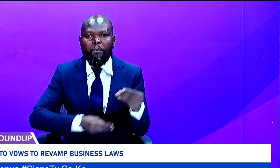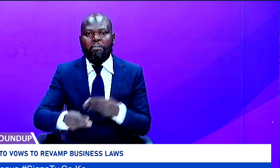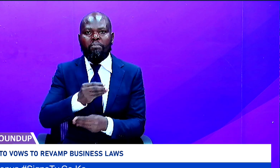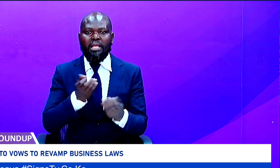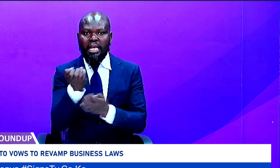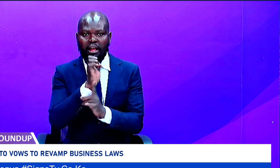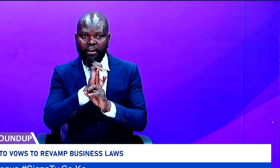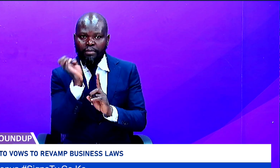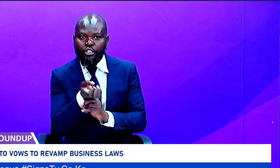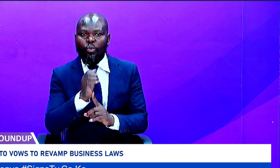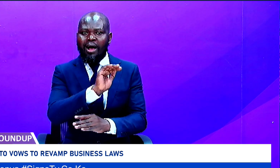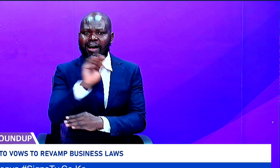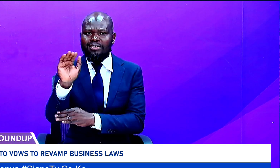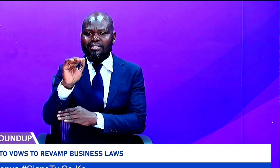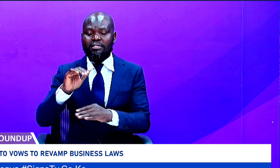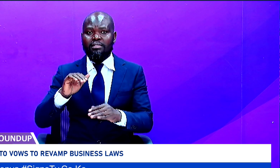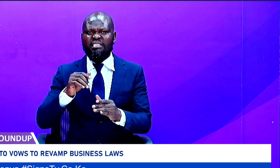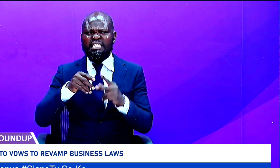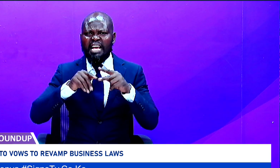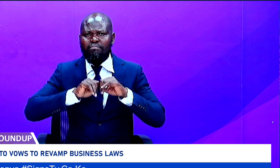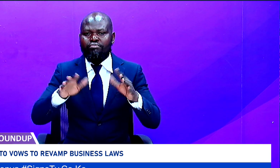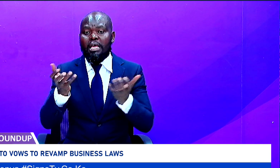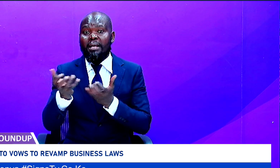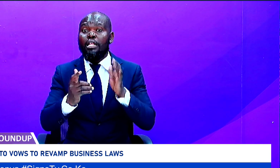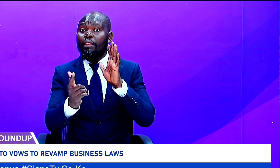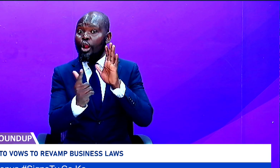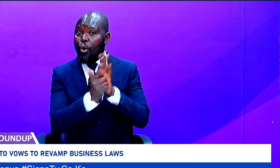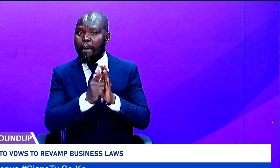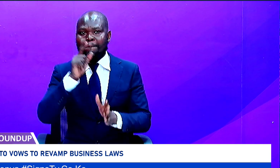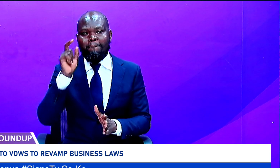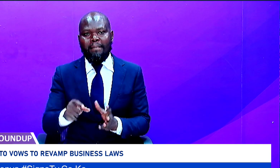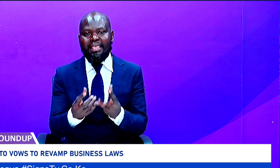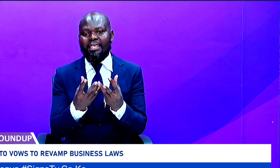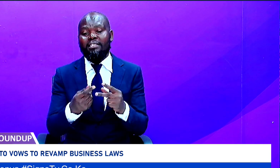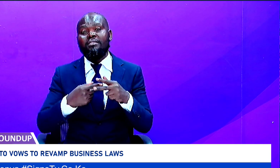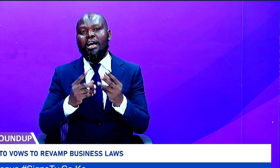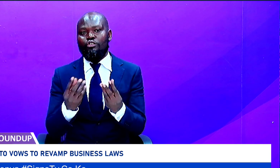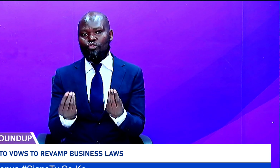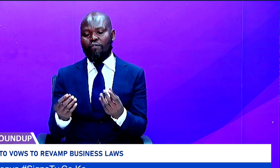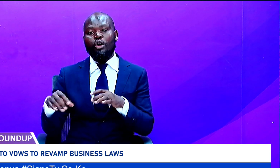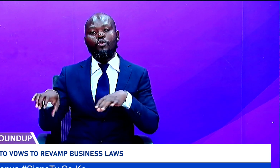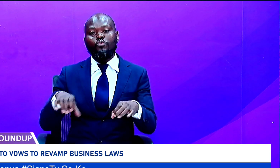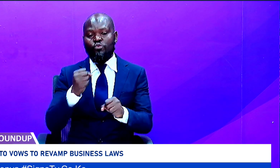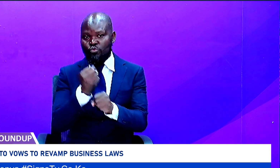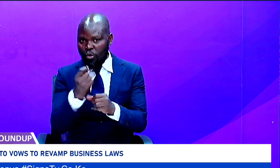Kenya, promising urgent amendment to business laws to enhance the cases of